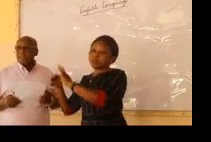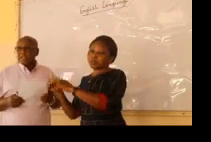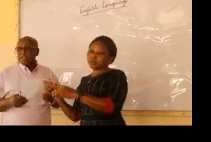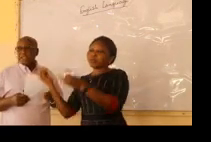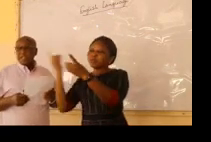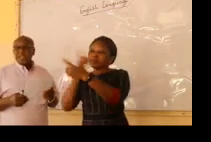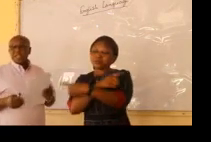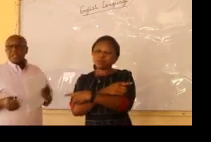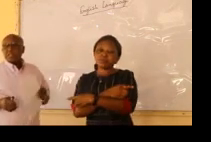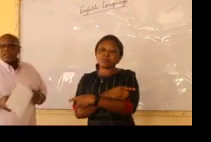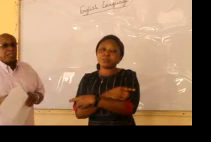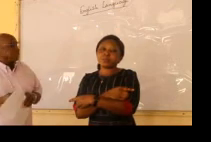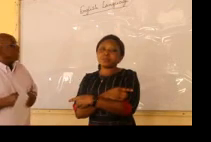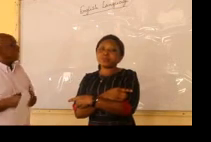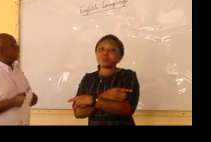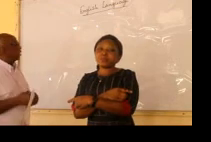today,